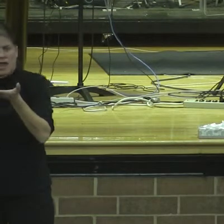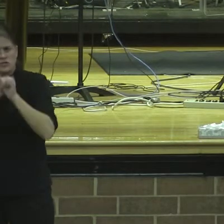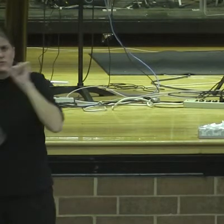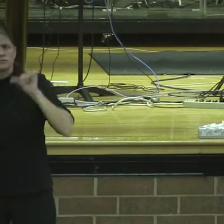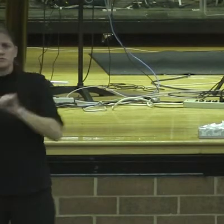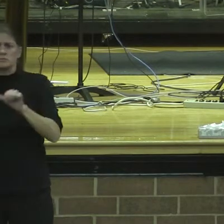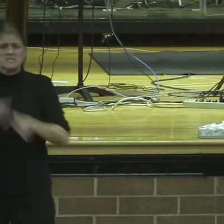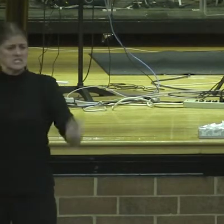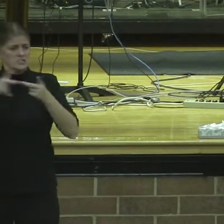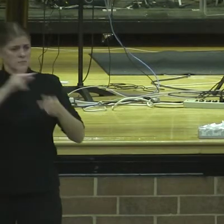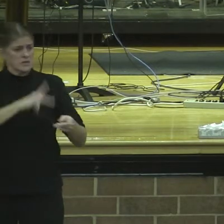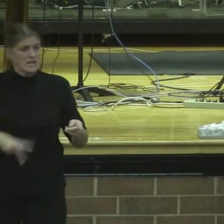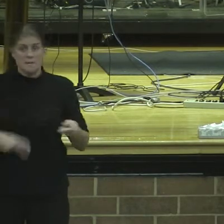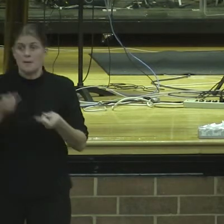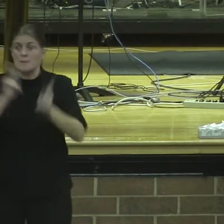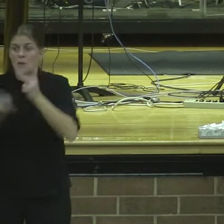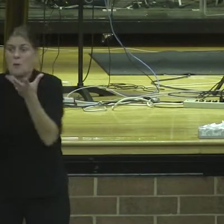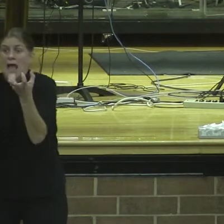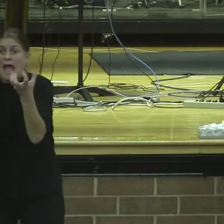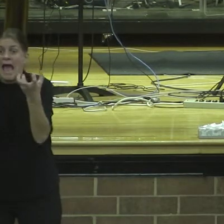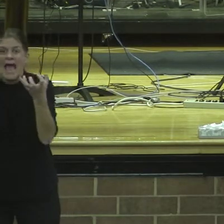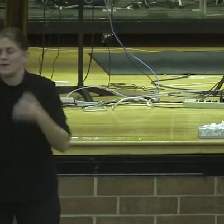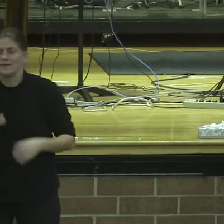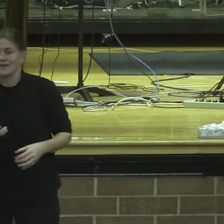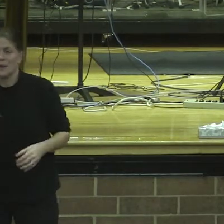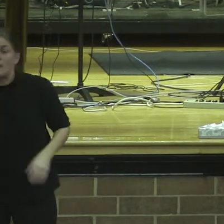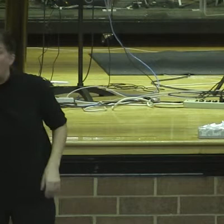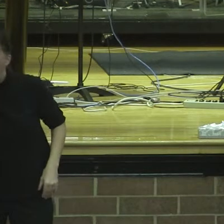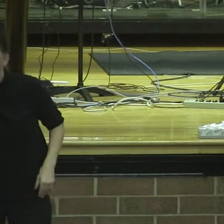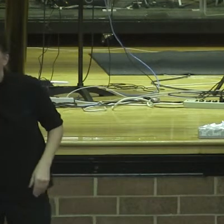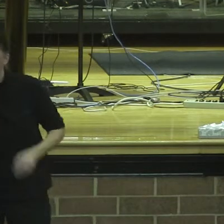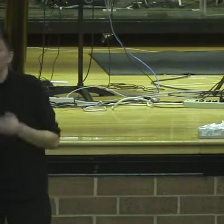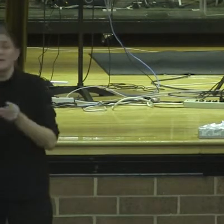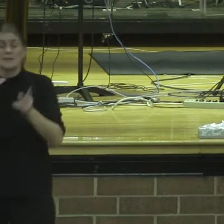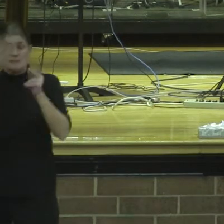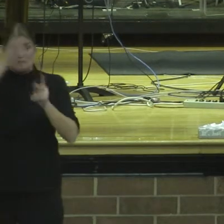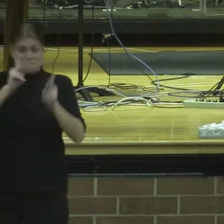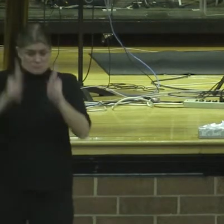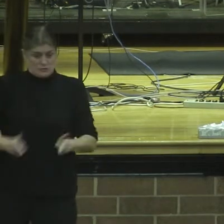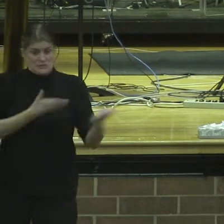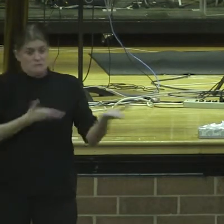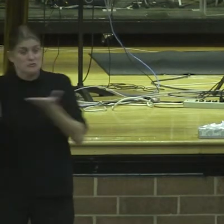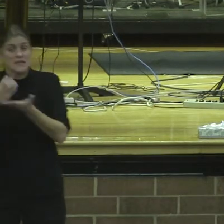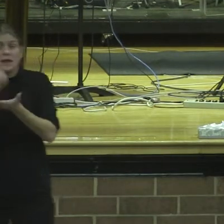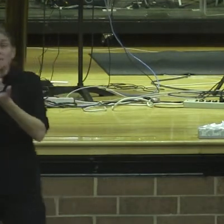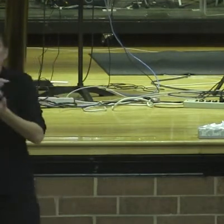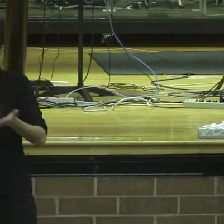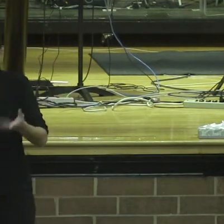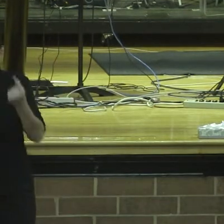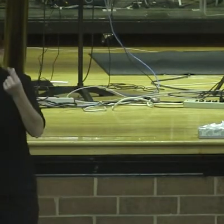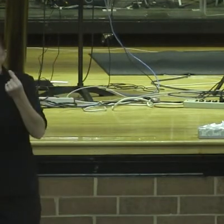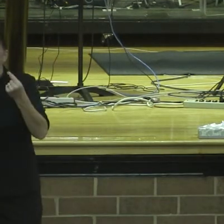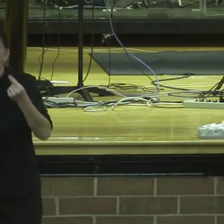at the bit to get this job as much as it was high esteemed. Your main job, your main accomplishment to do was